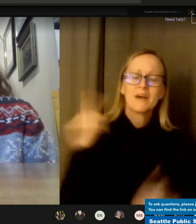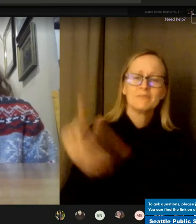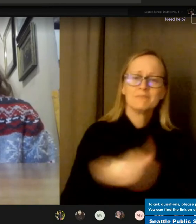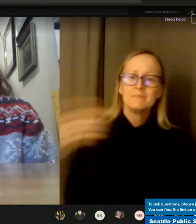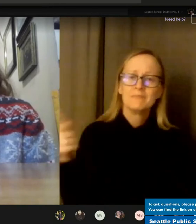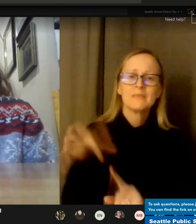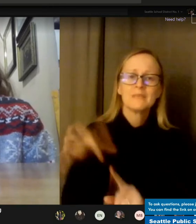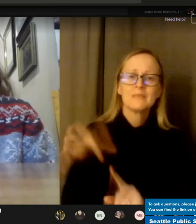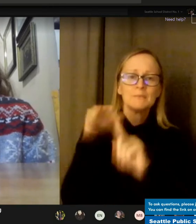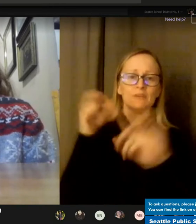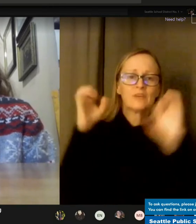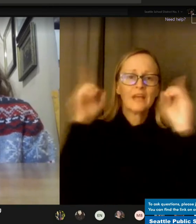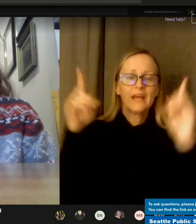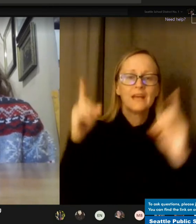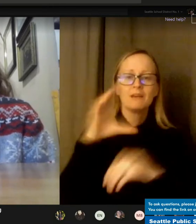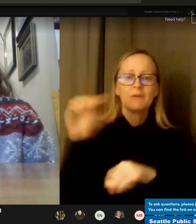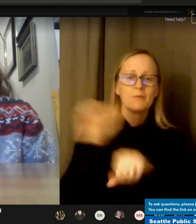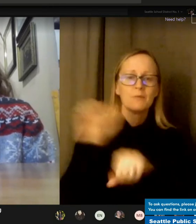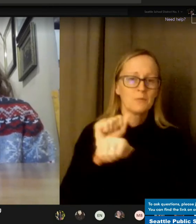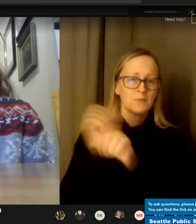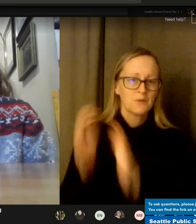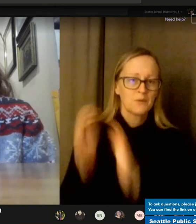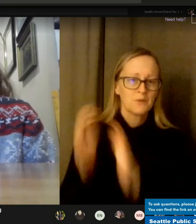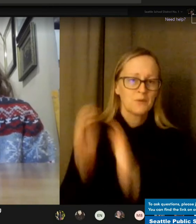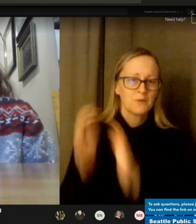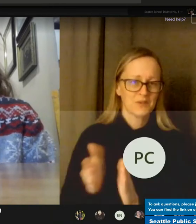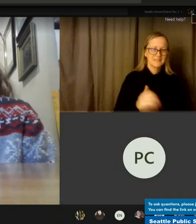ed colleagues.